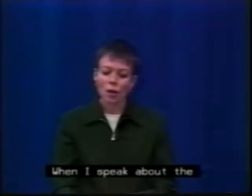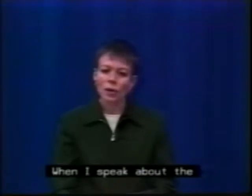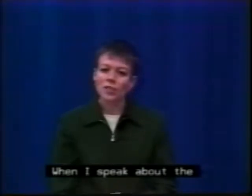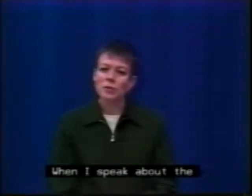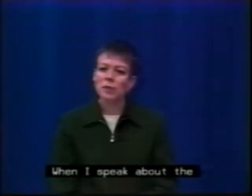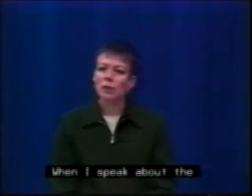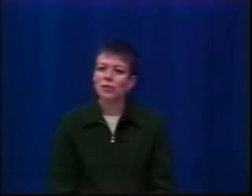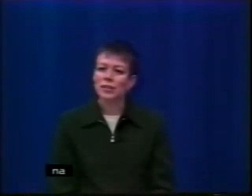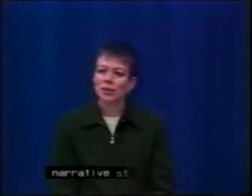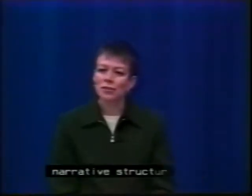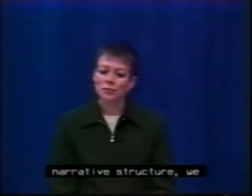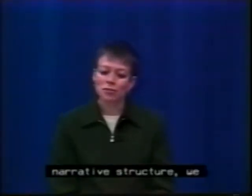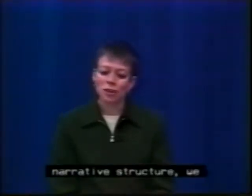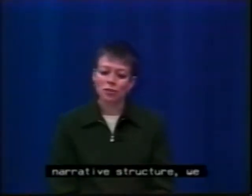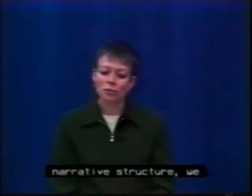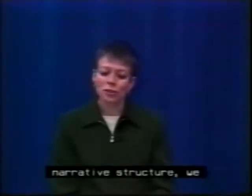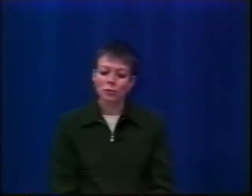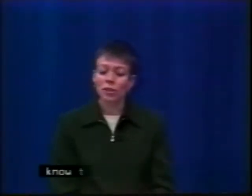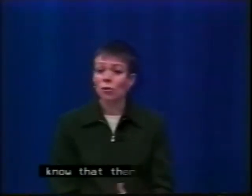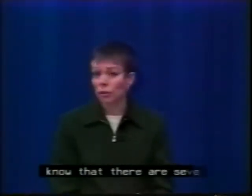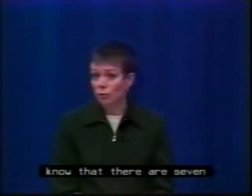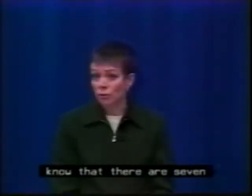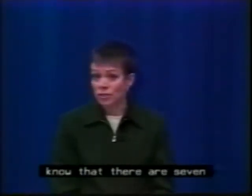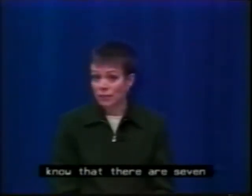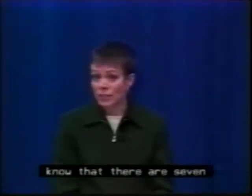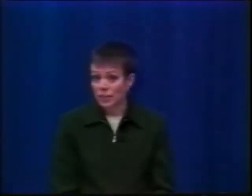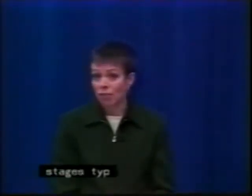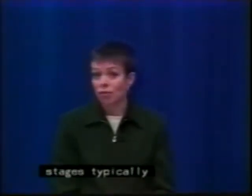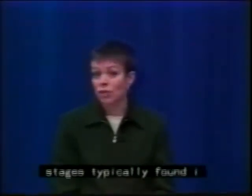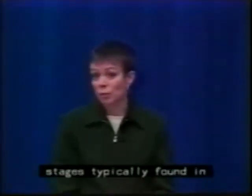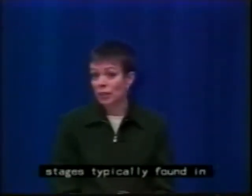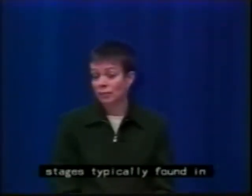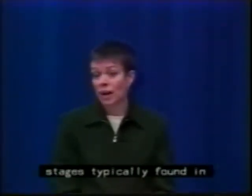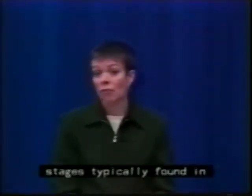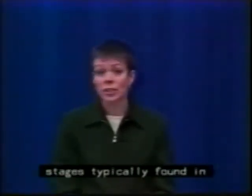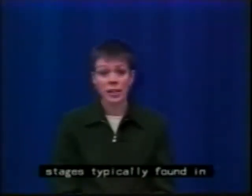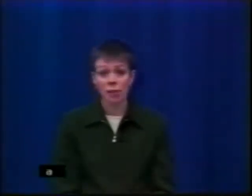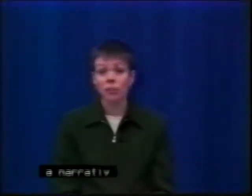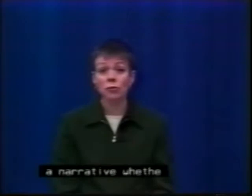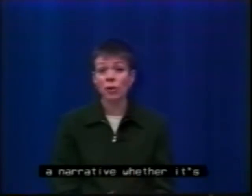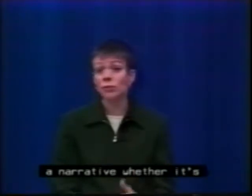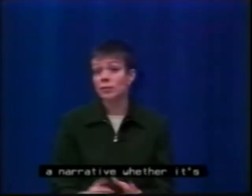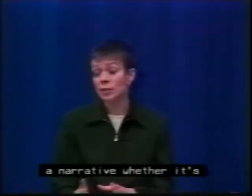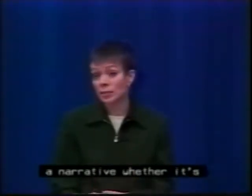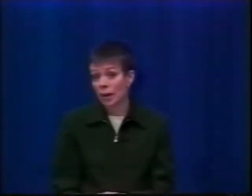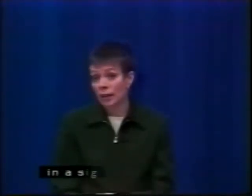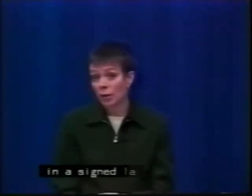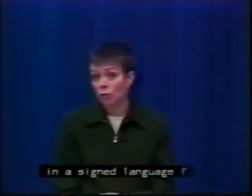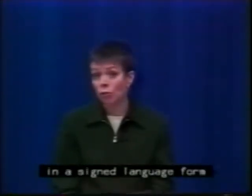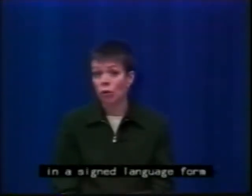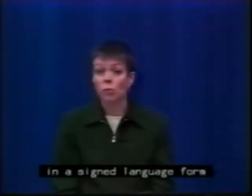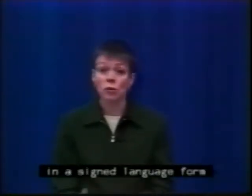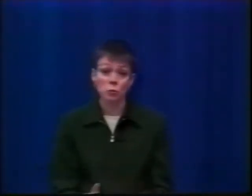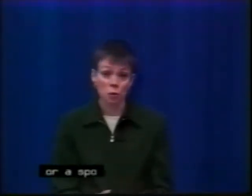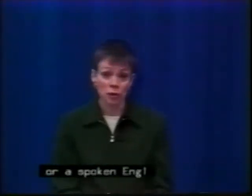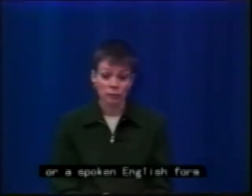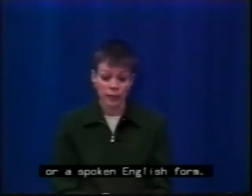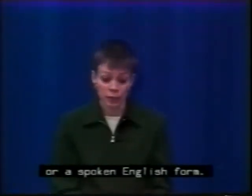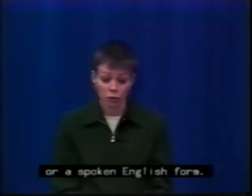When I speak about the narrative structure, we know that there are seven stages typically found in a narrative, whether it's in a signed language form or a spoken English